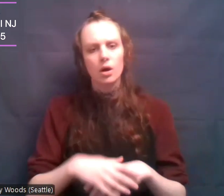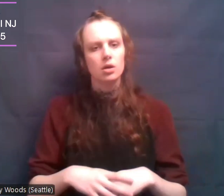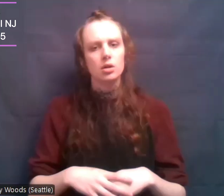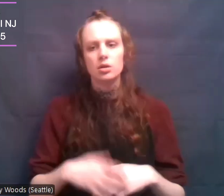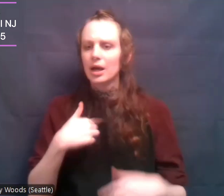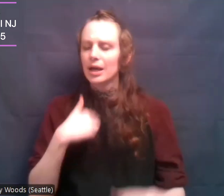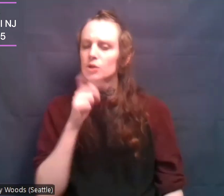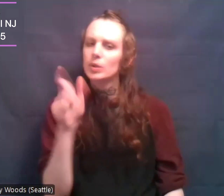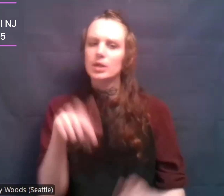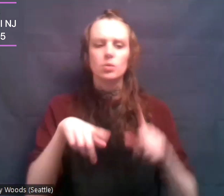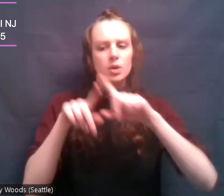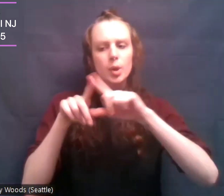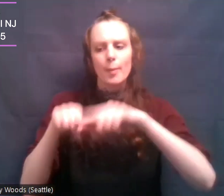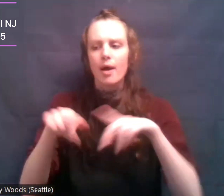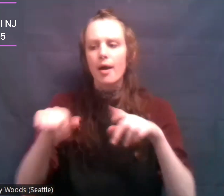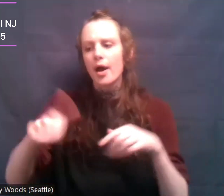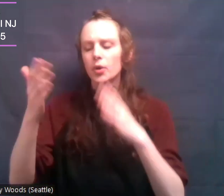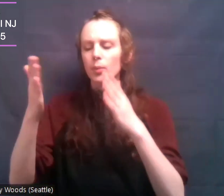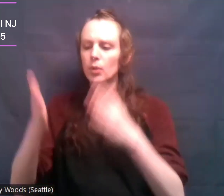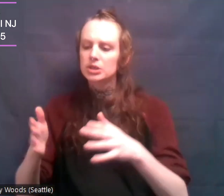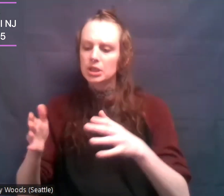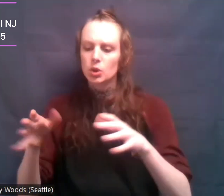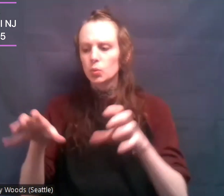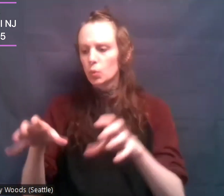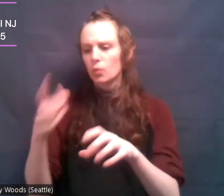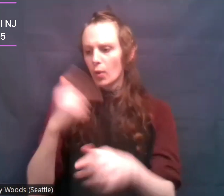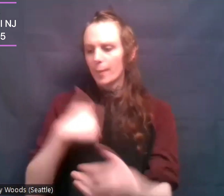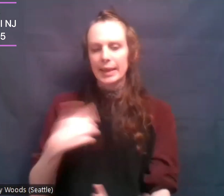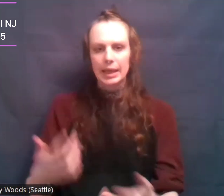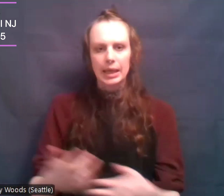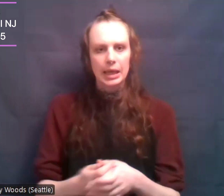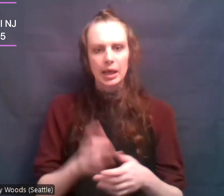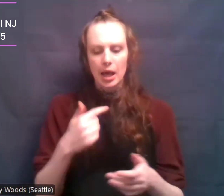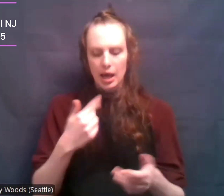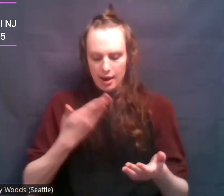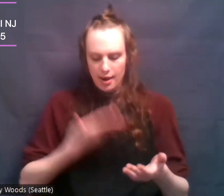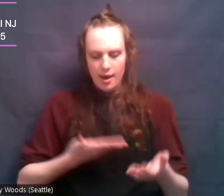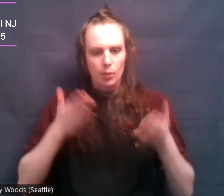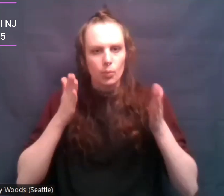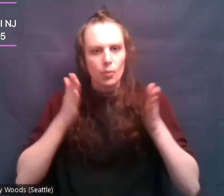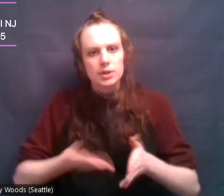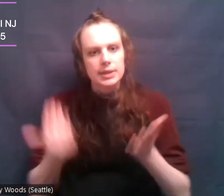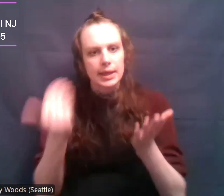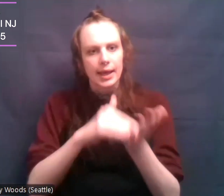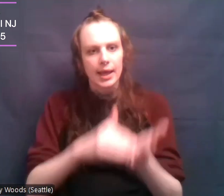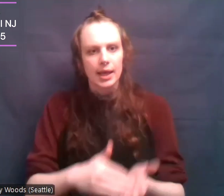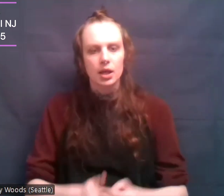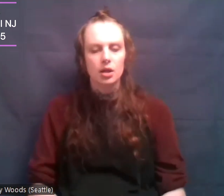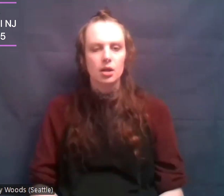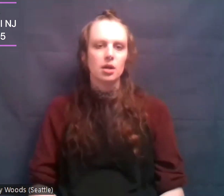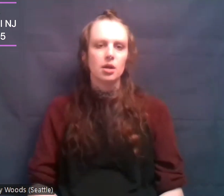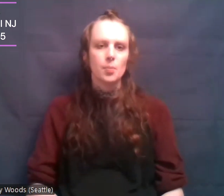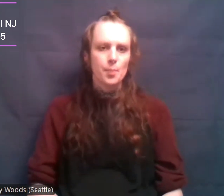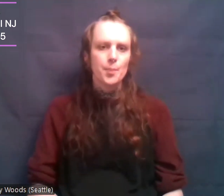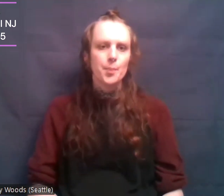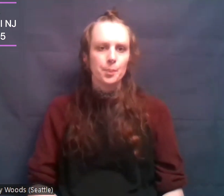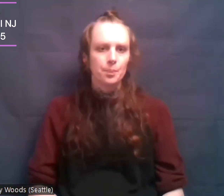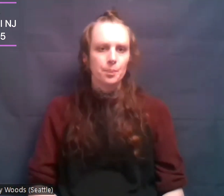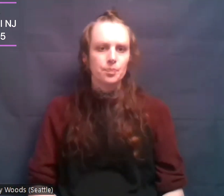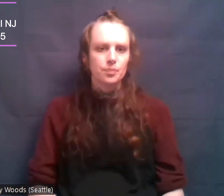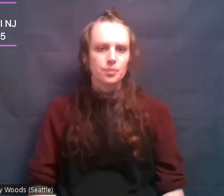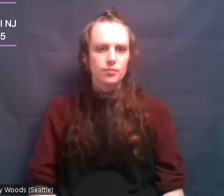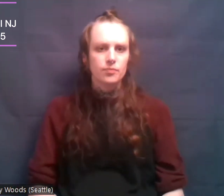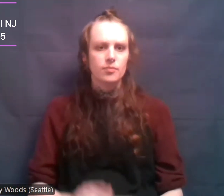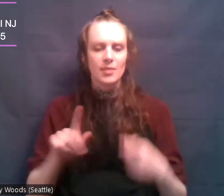rely on someone else to do all my stuff for me. Like I'm a person again. And I'm, you know, when I do